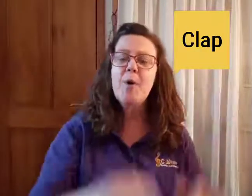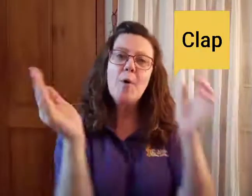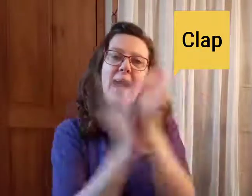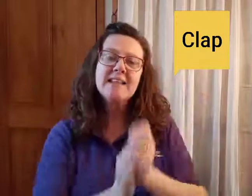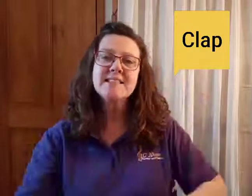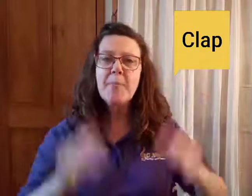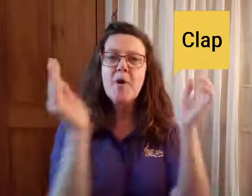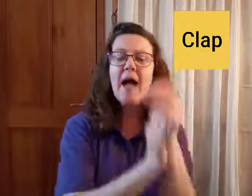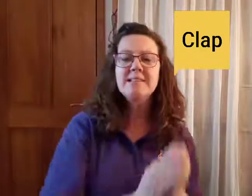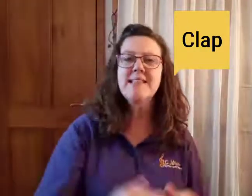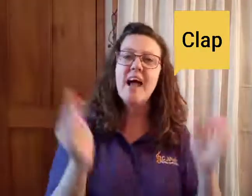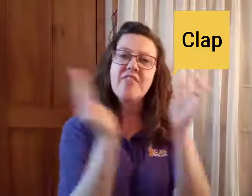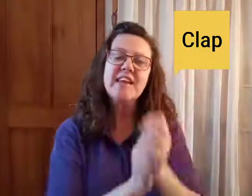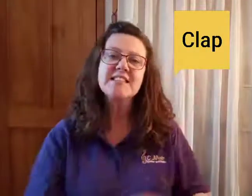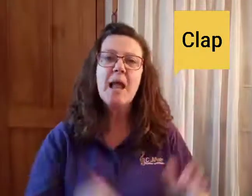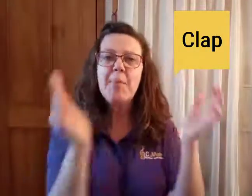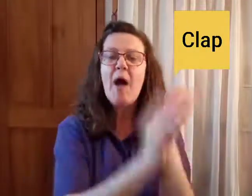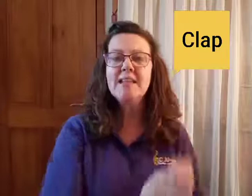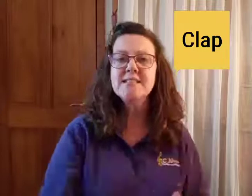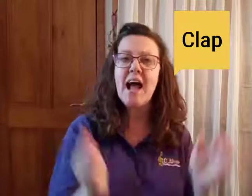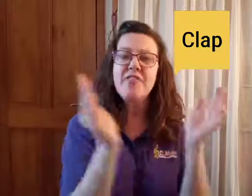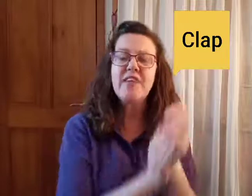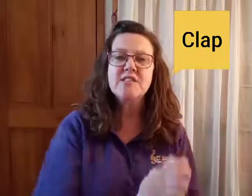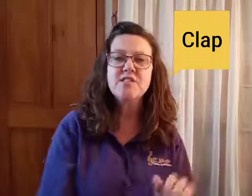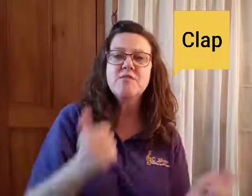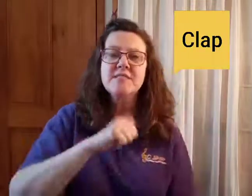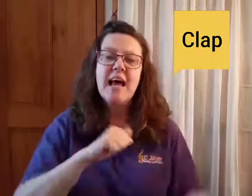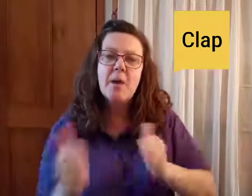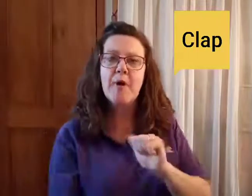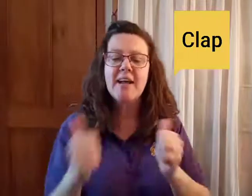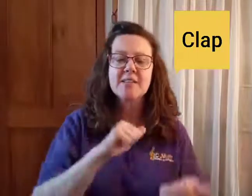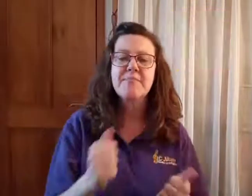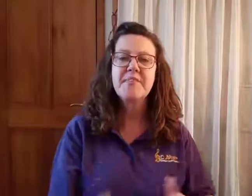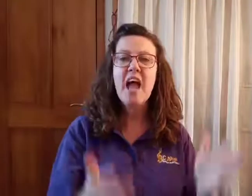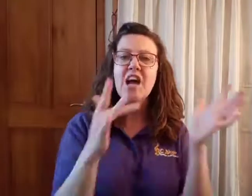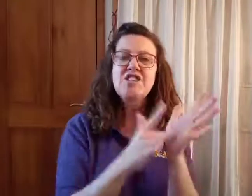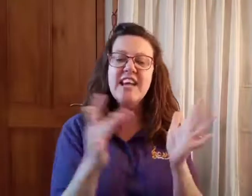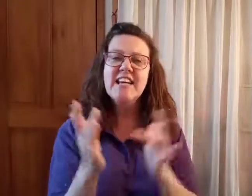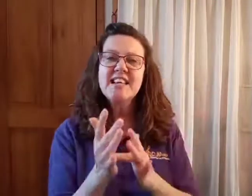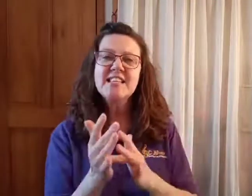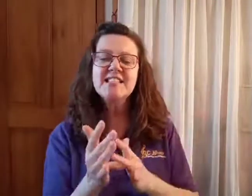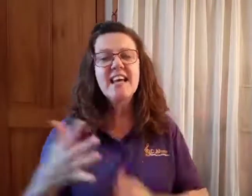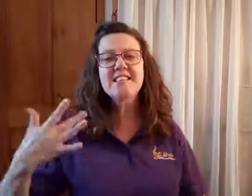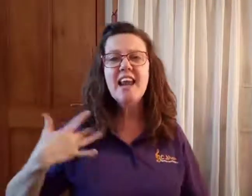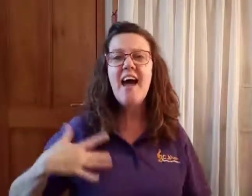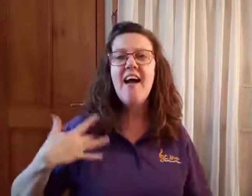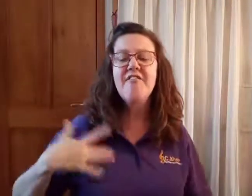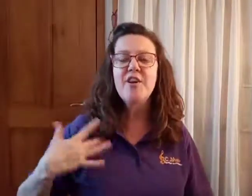your hands like this, clap your hands like this to celebrate. Jesus is alive, you